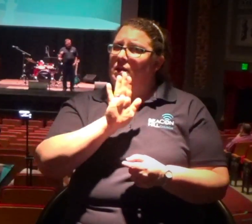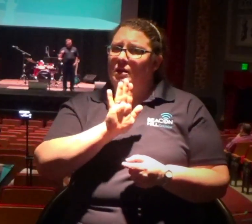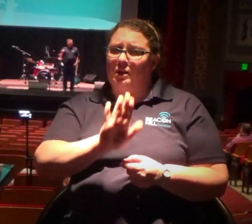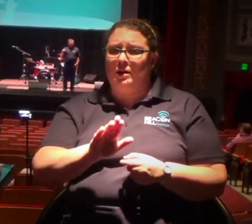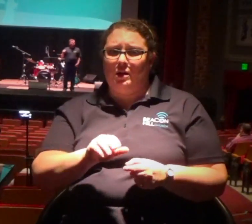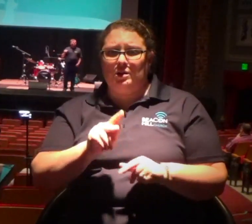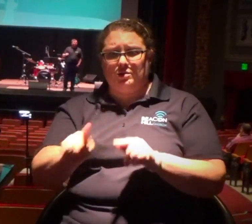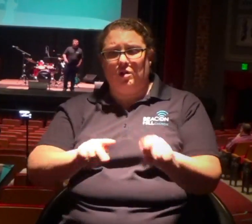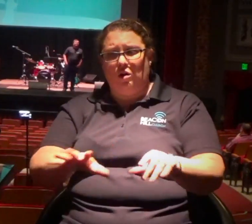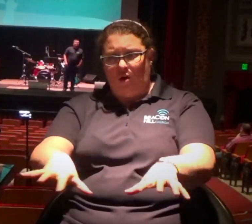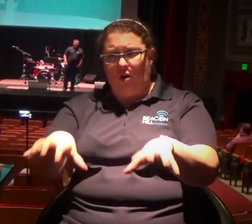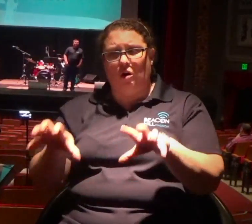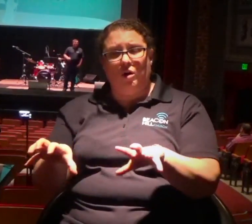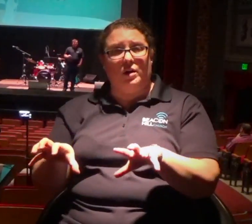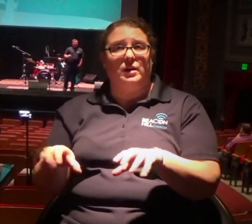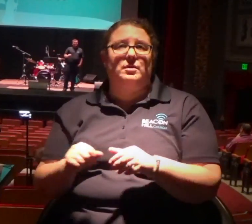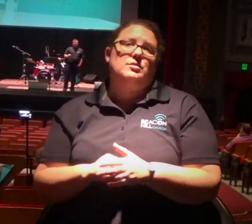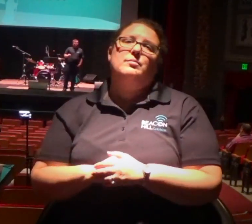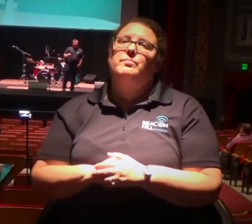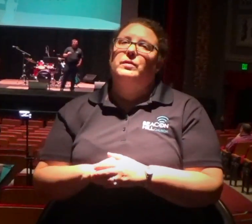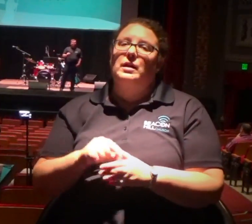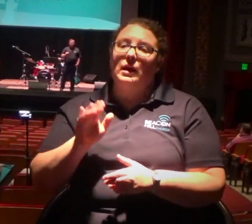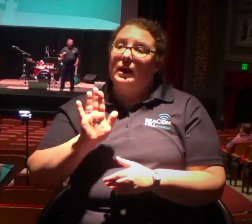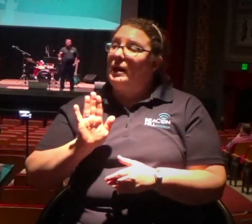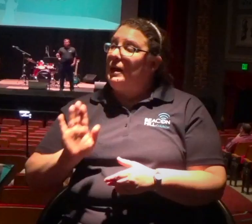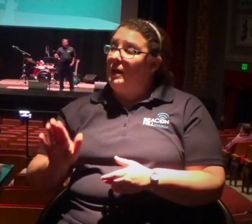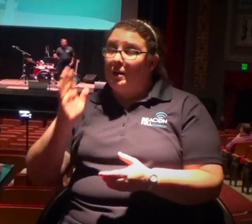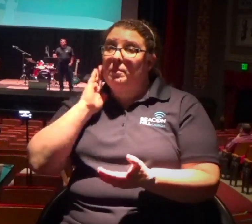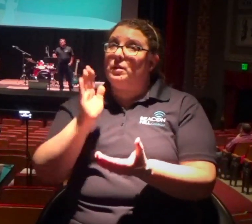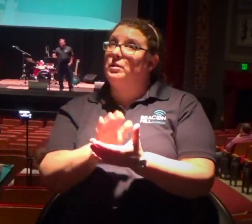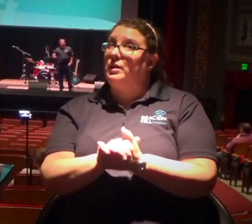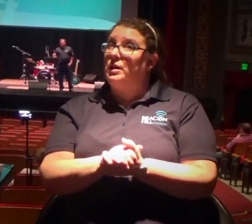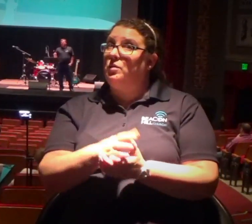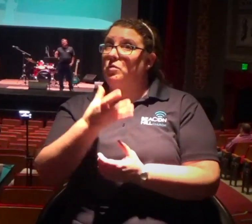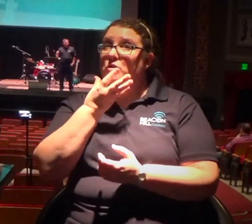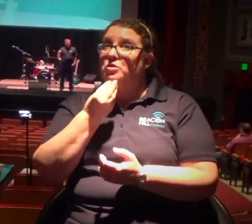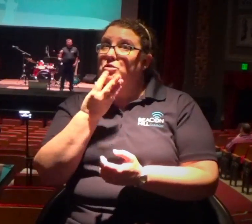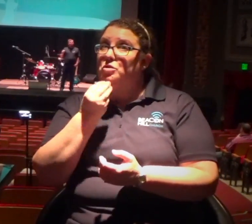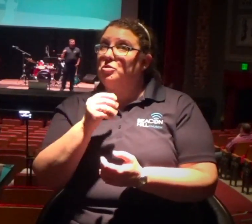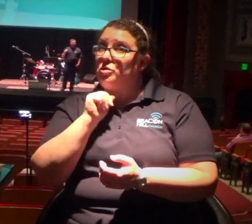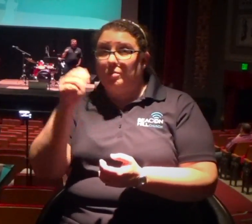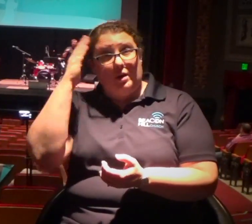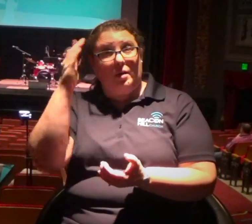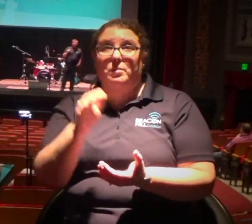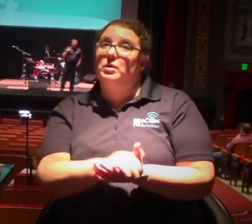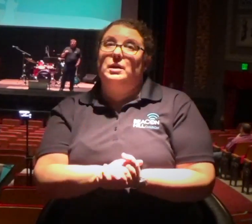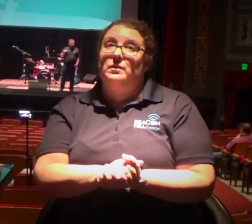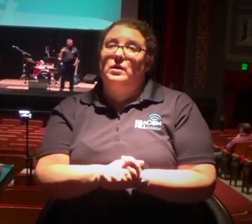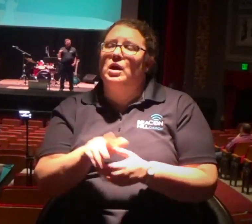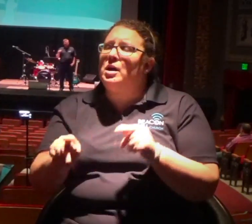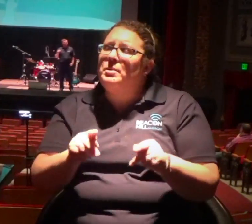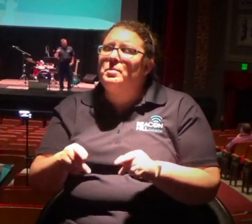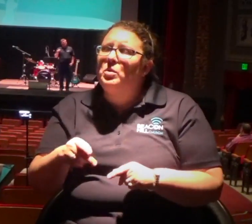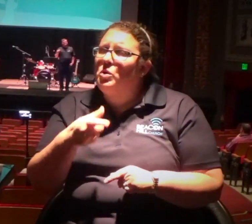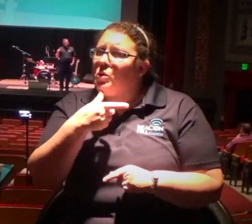Isaiah 53, he believed, were unbelieving Jews. These are people who had heard much about the